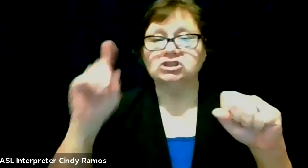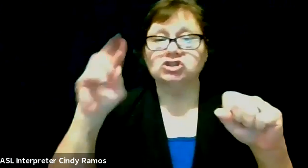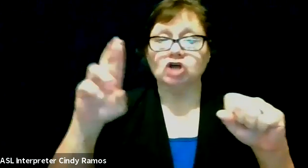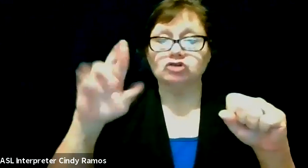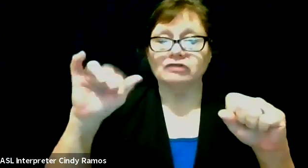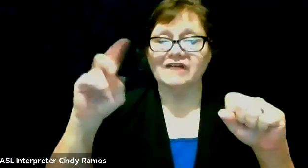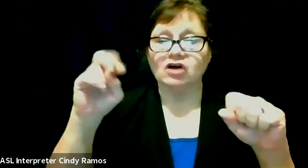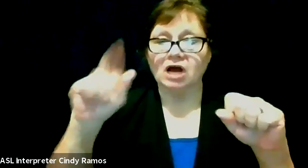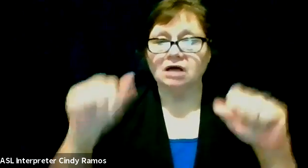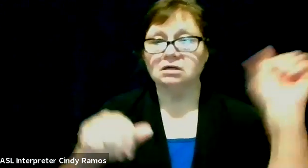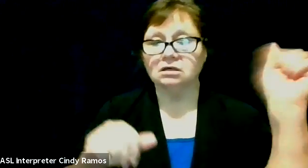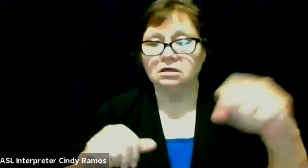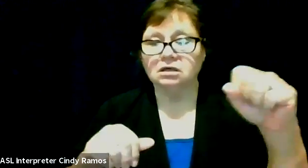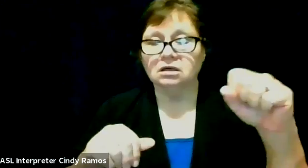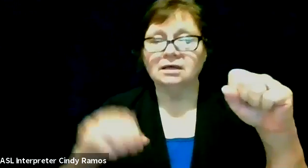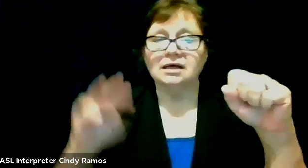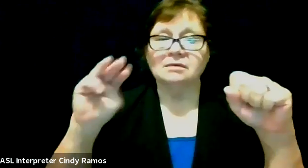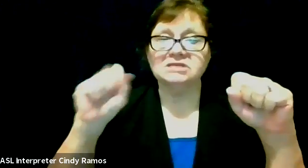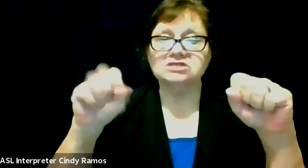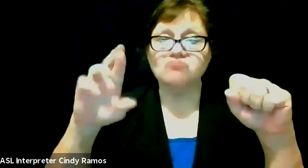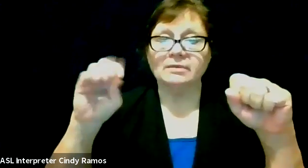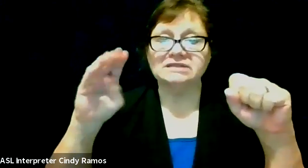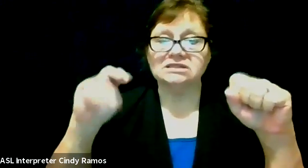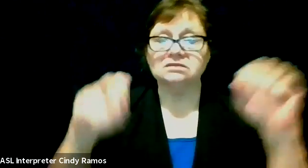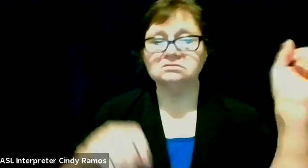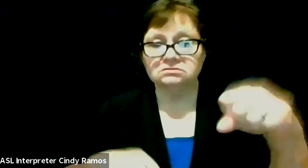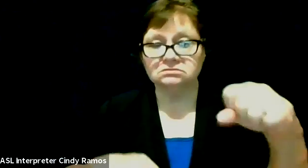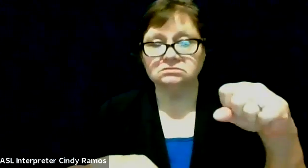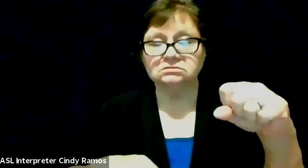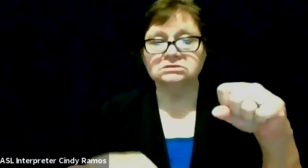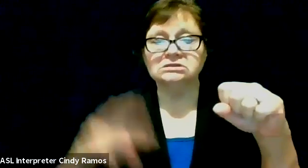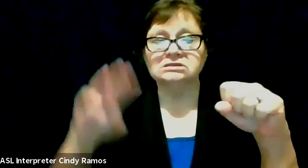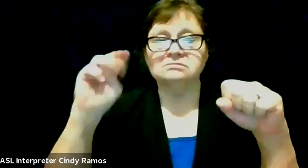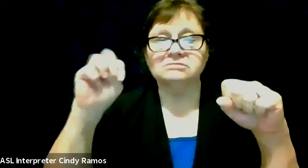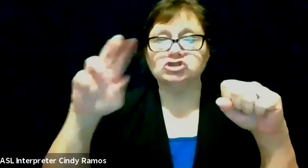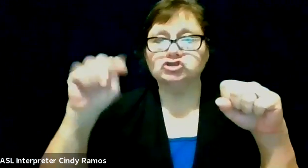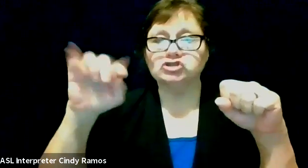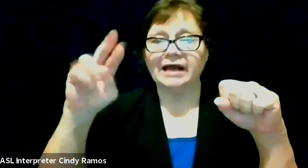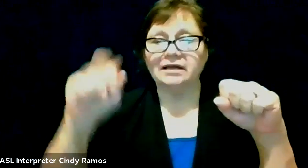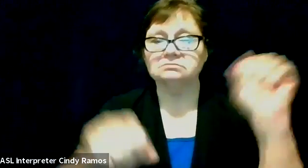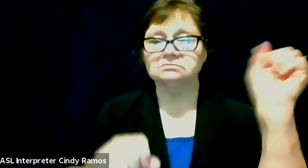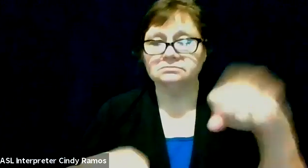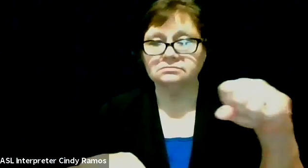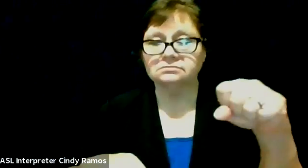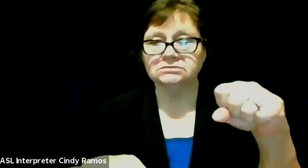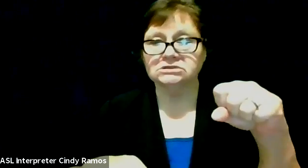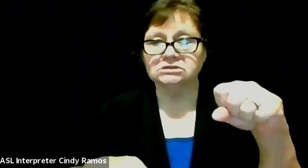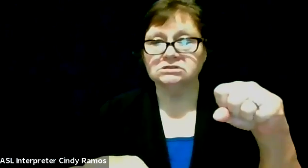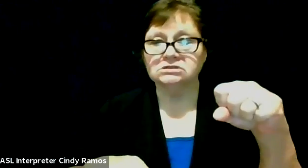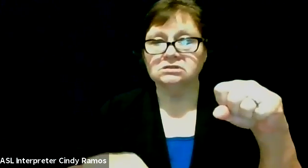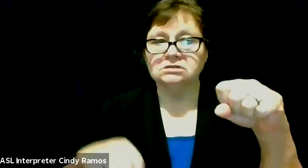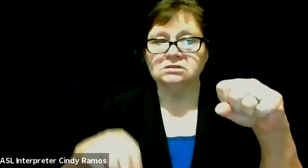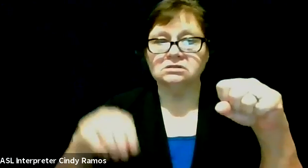Yes. Ms. Robinson, Yes. Mr. Tran, Yes. Ms. Oliver